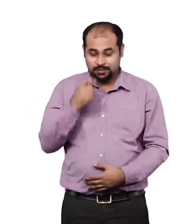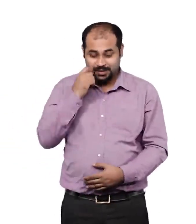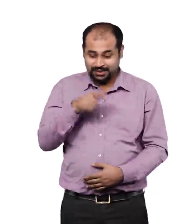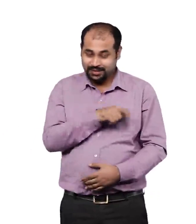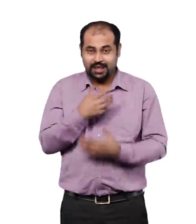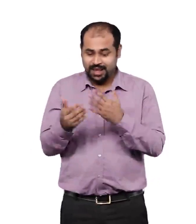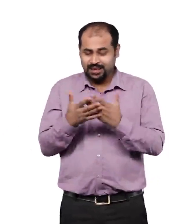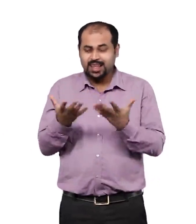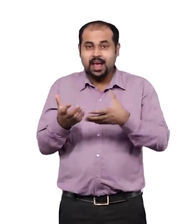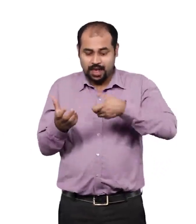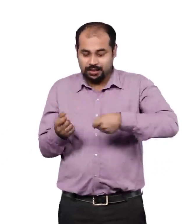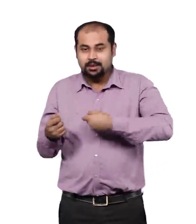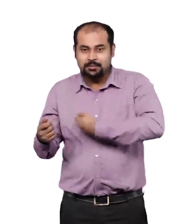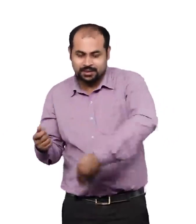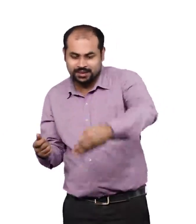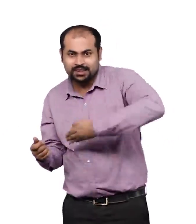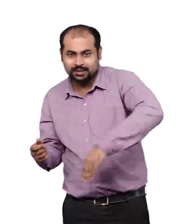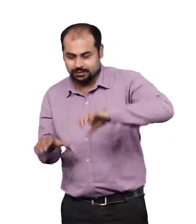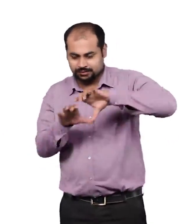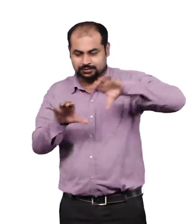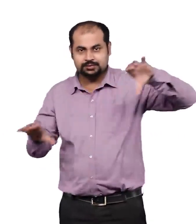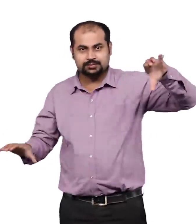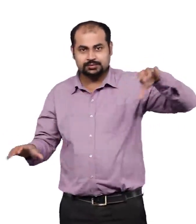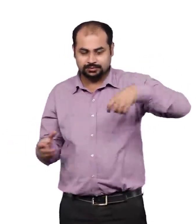holding a cricket bat in his hands.